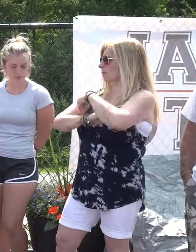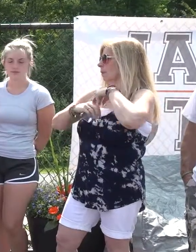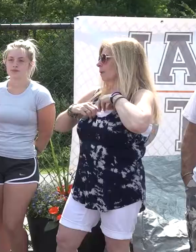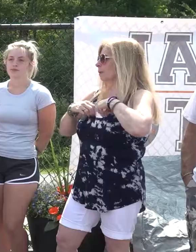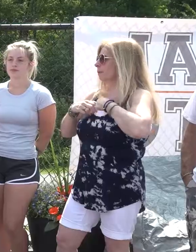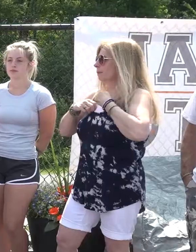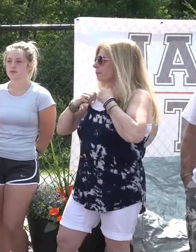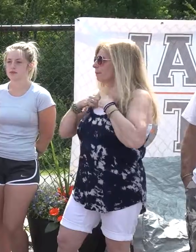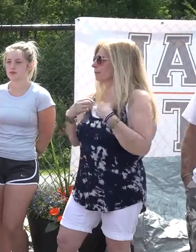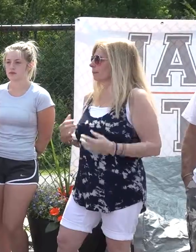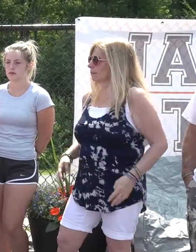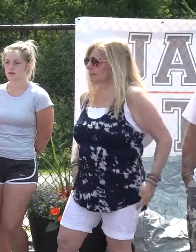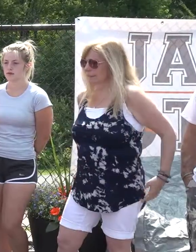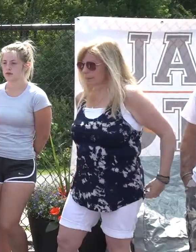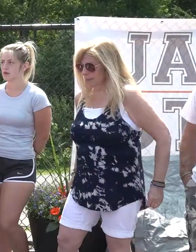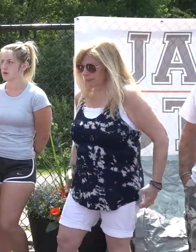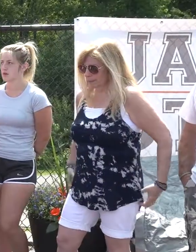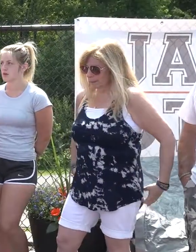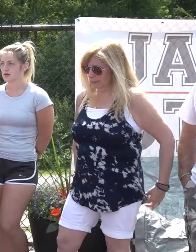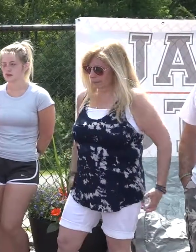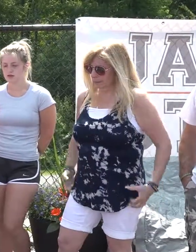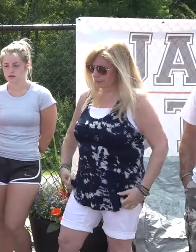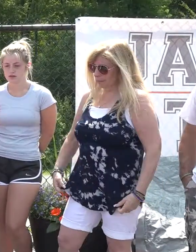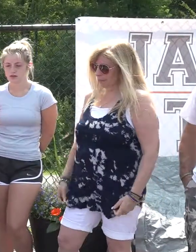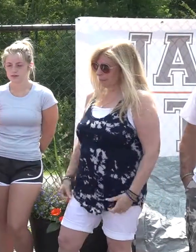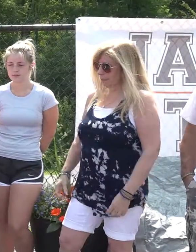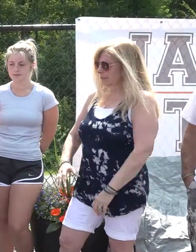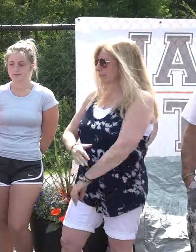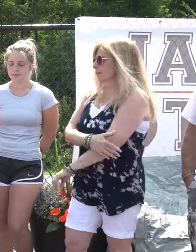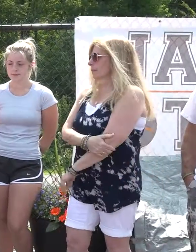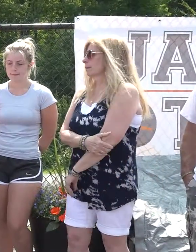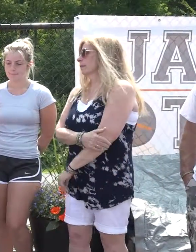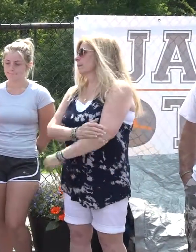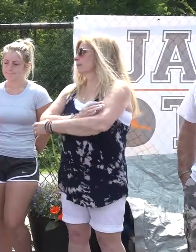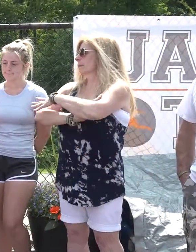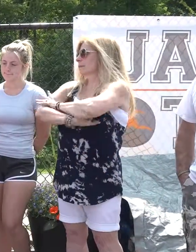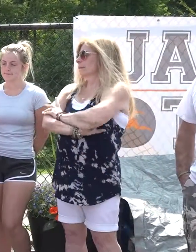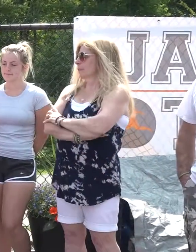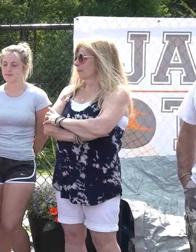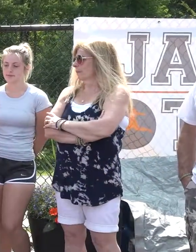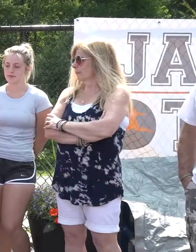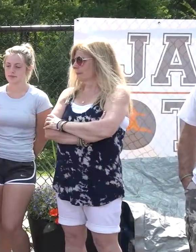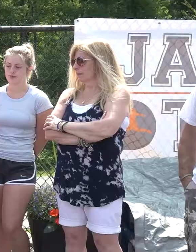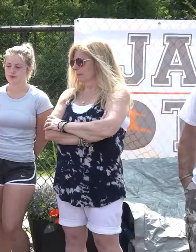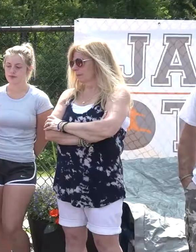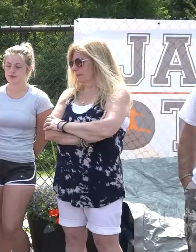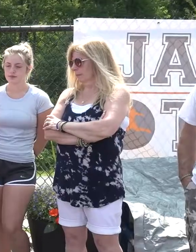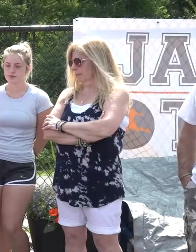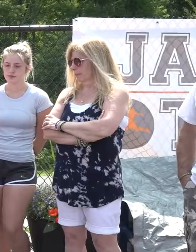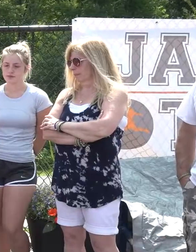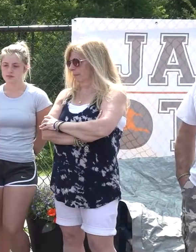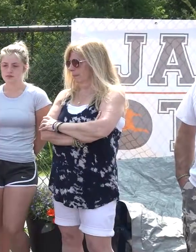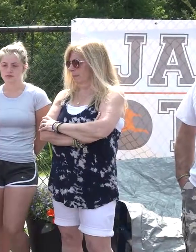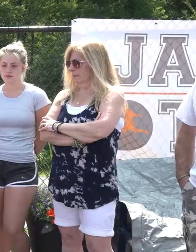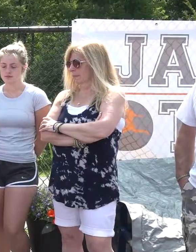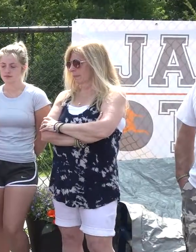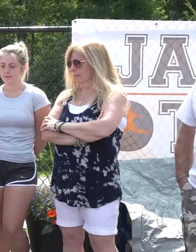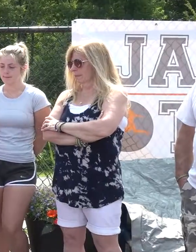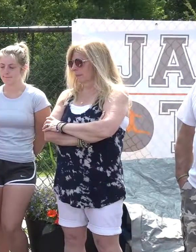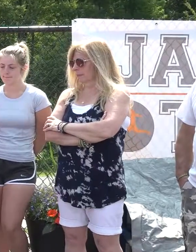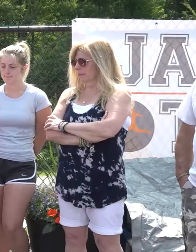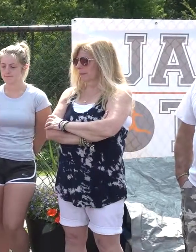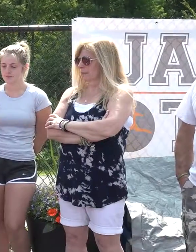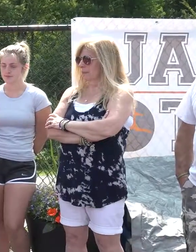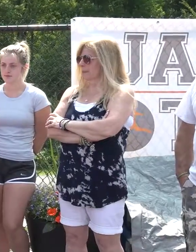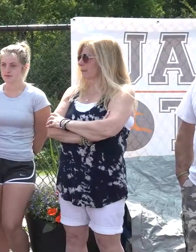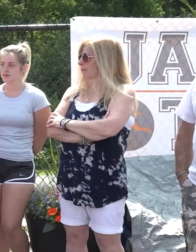the Silver's Sibling Foundation. And this is a foundation to support those children whose siblings are fighting cancer